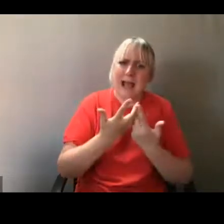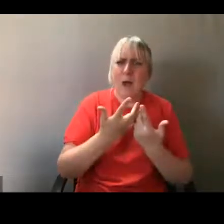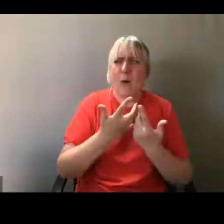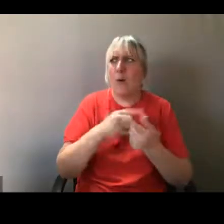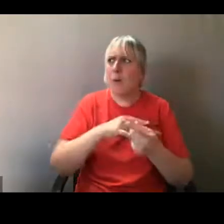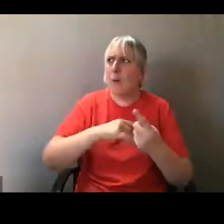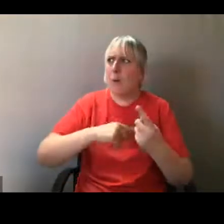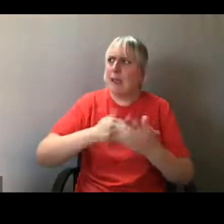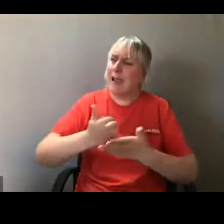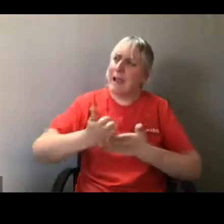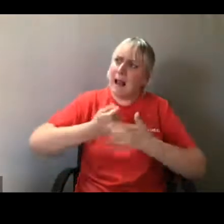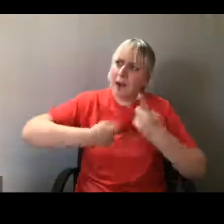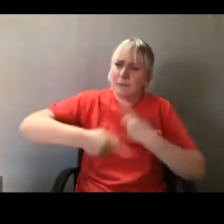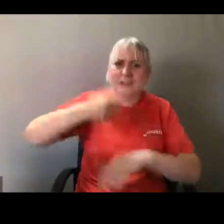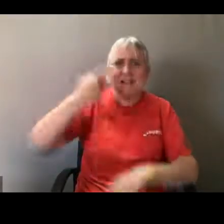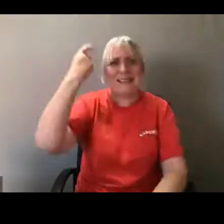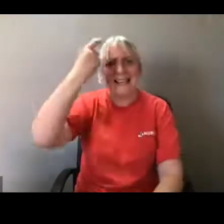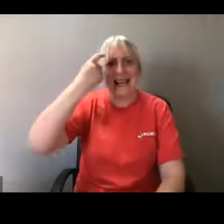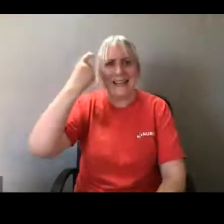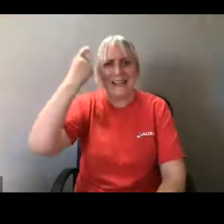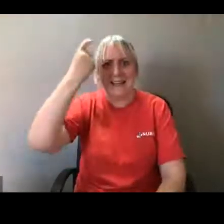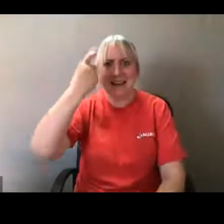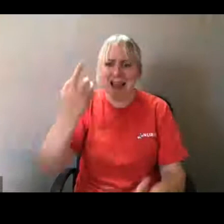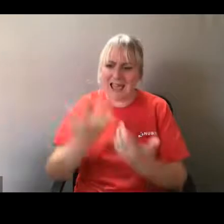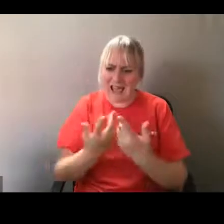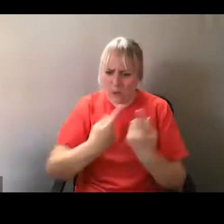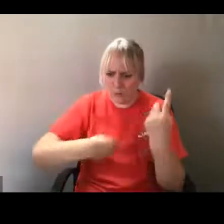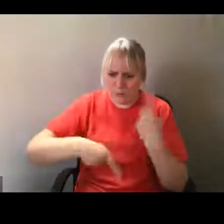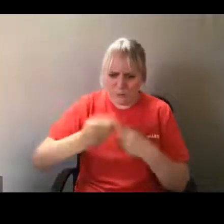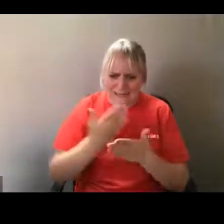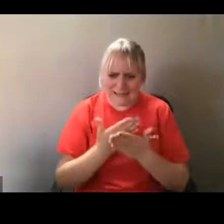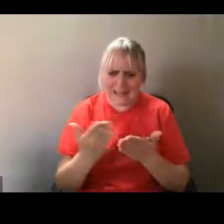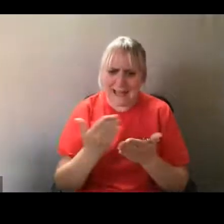through how we deal with those